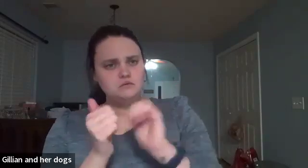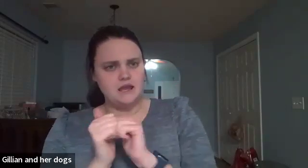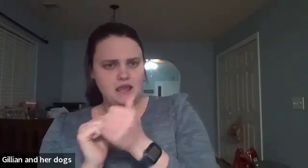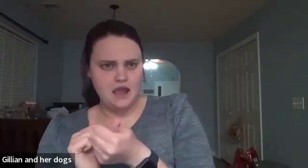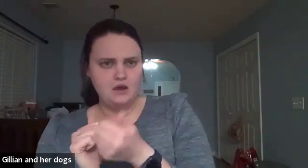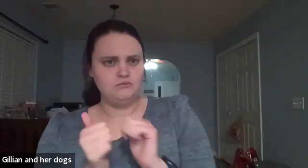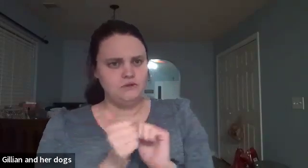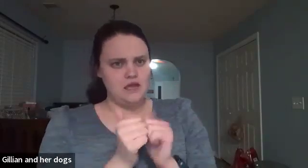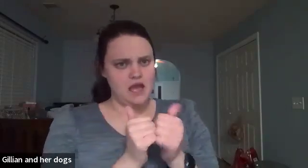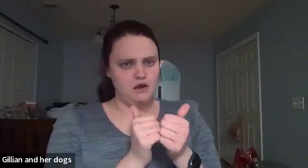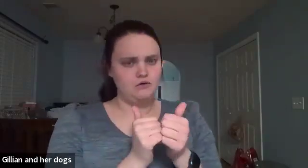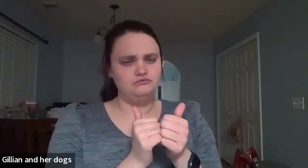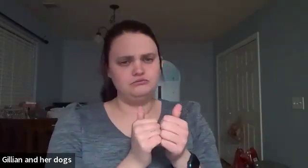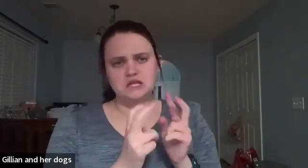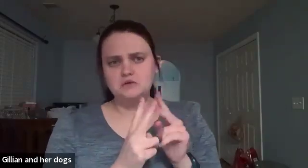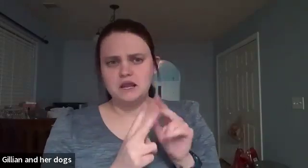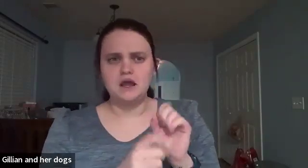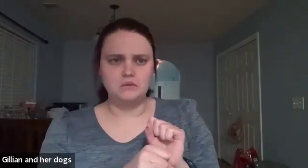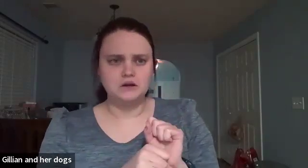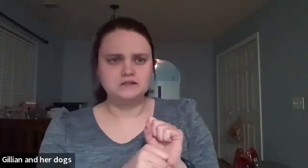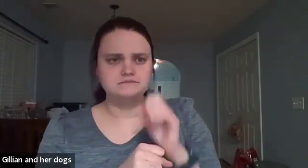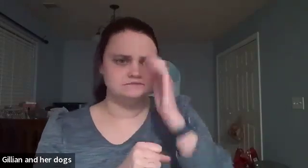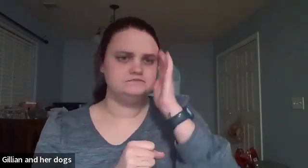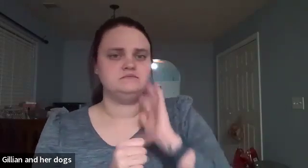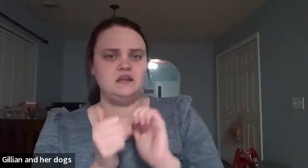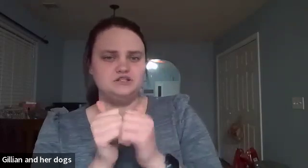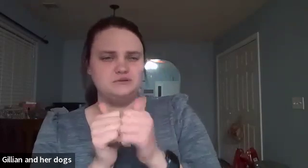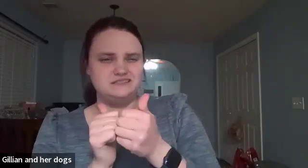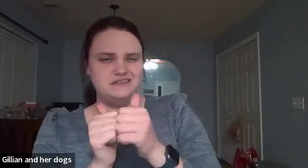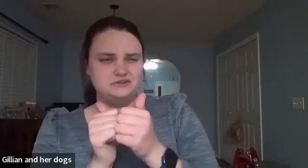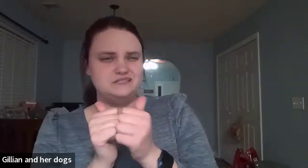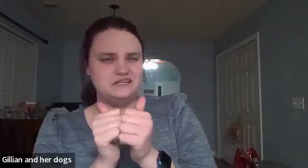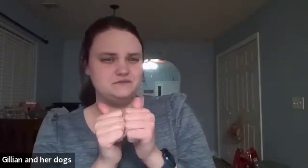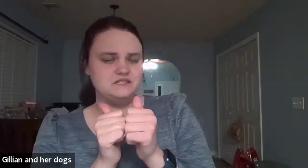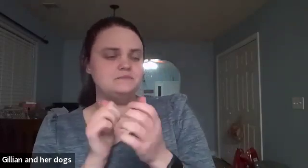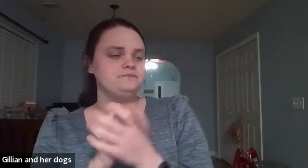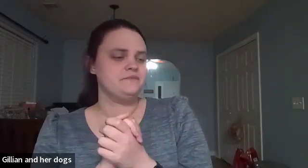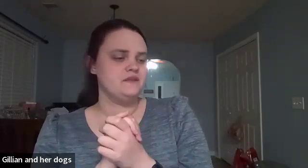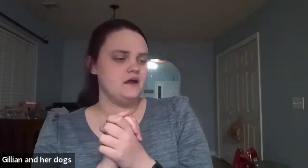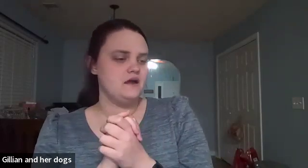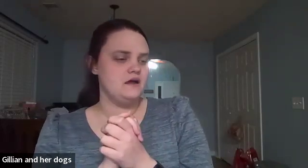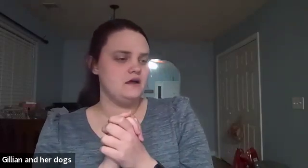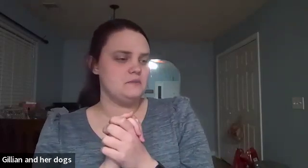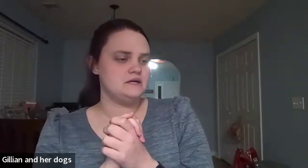Either way, how, either way kind of works. I just always like to say there's a slight difference there.